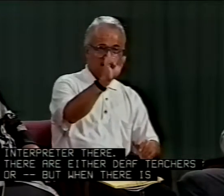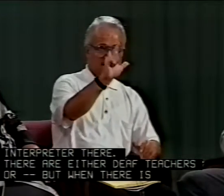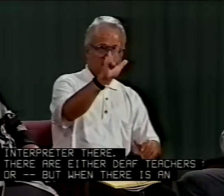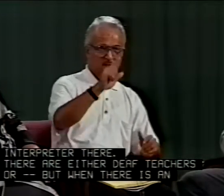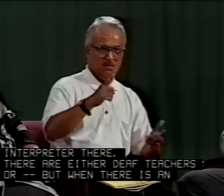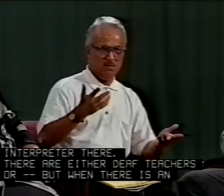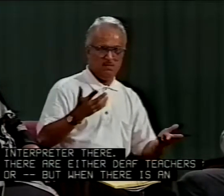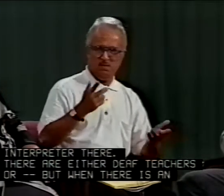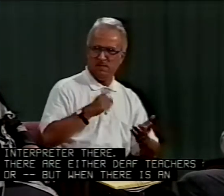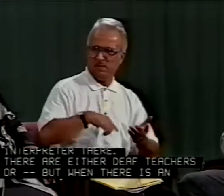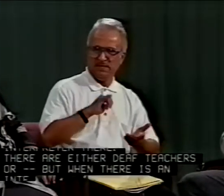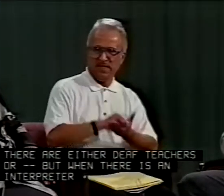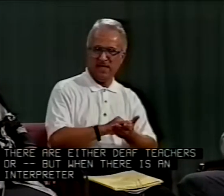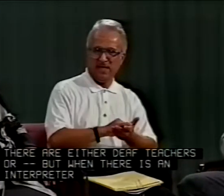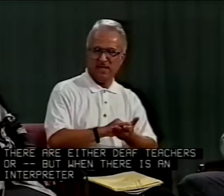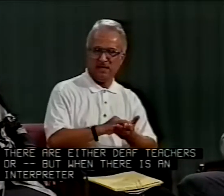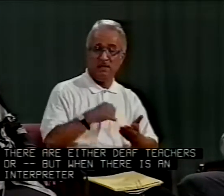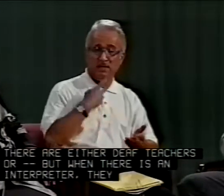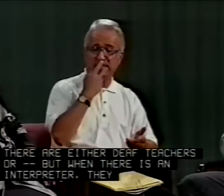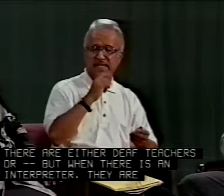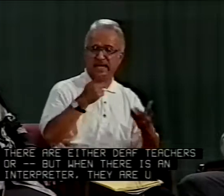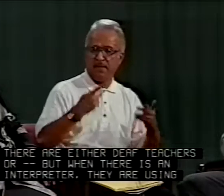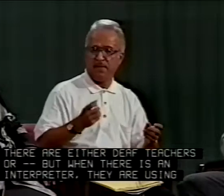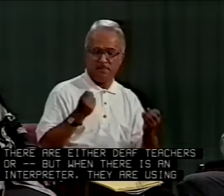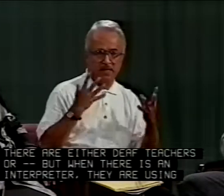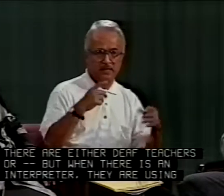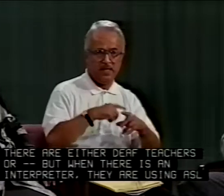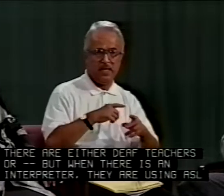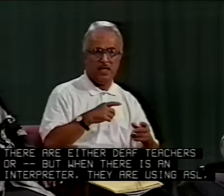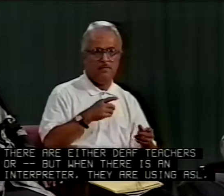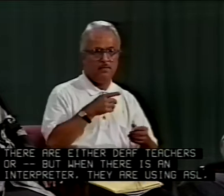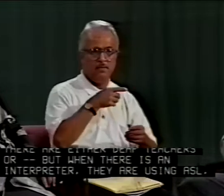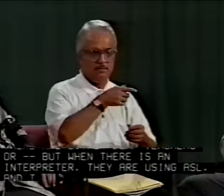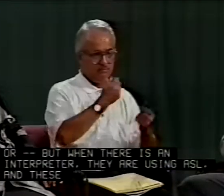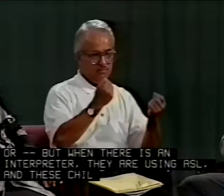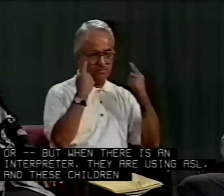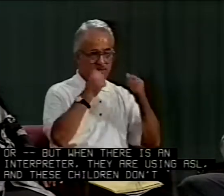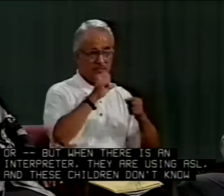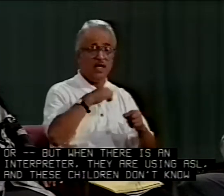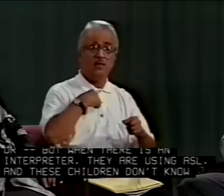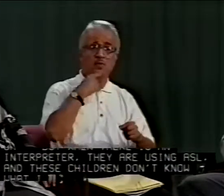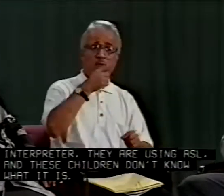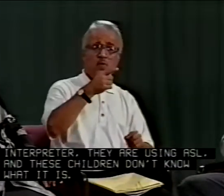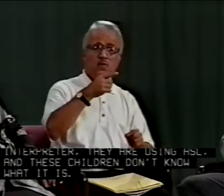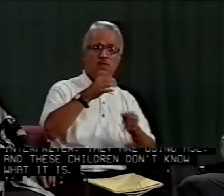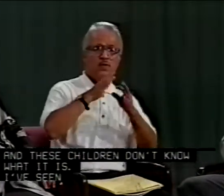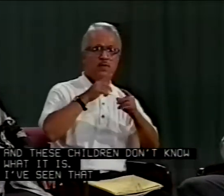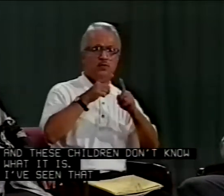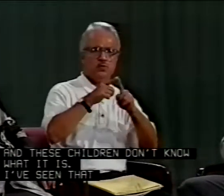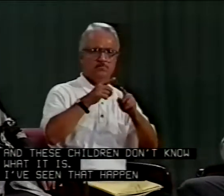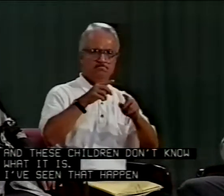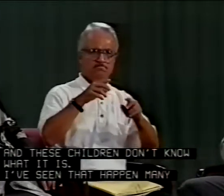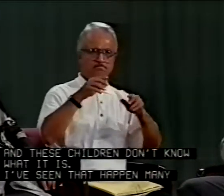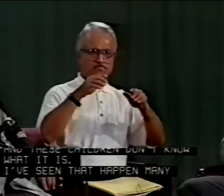they're using ASL, and these children don't know what it is. I've seen that happen many times. They don't understand their own language